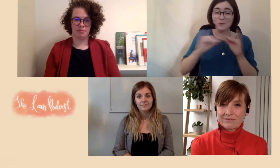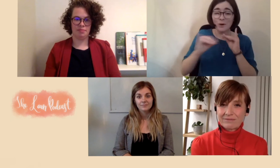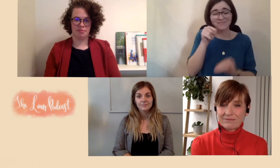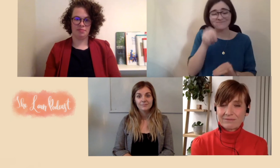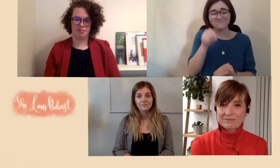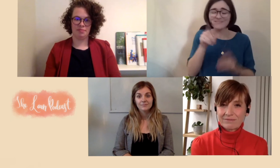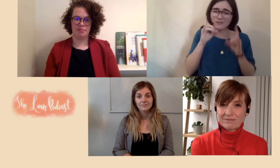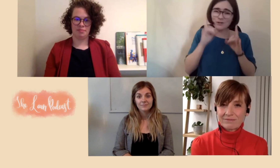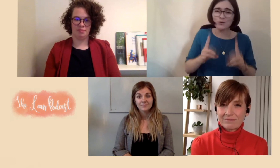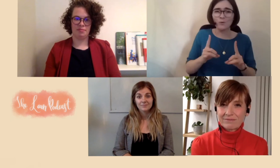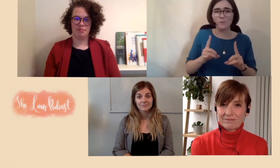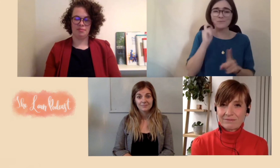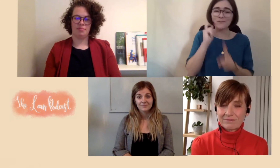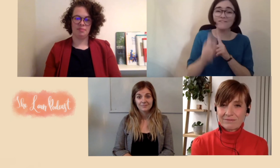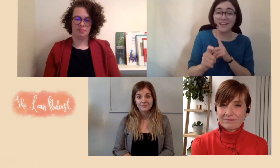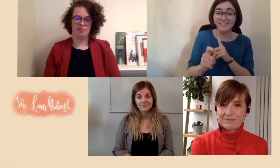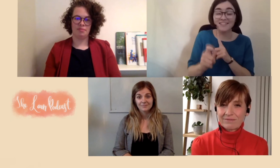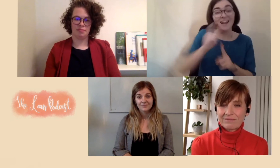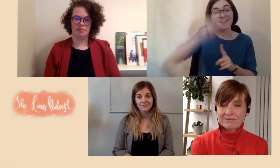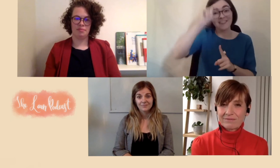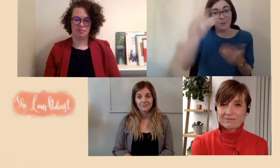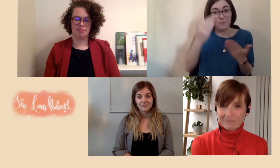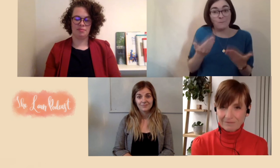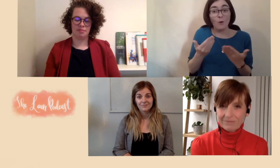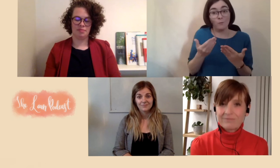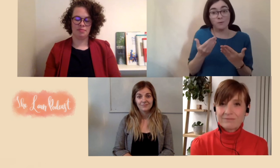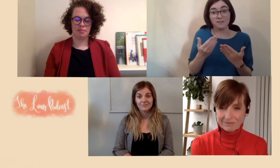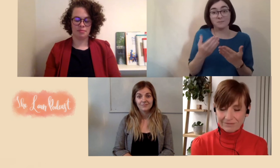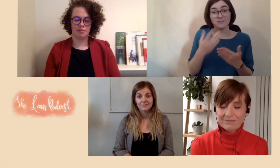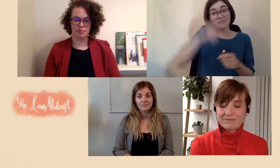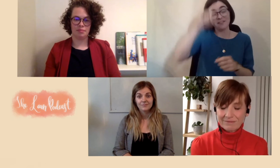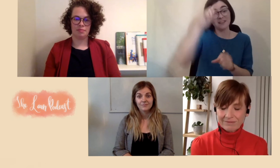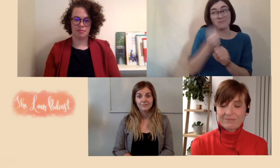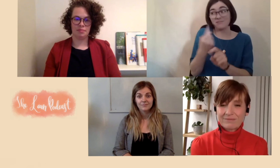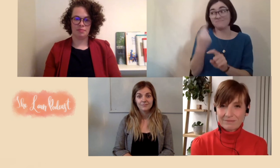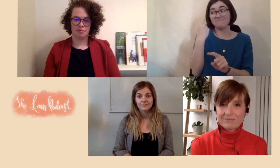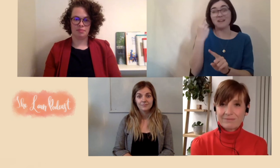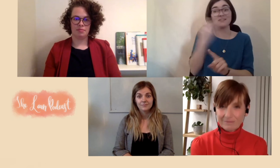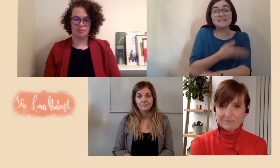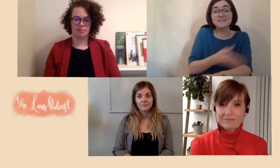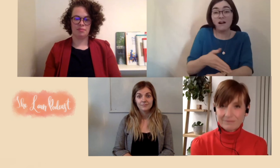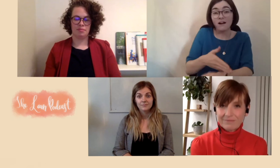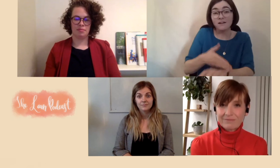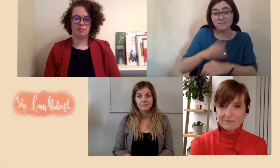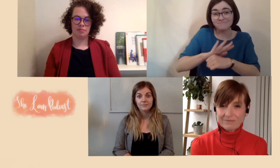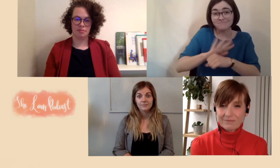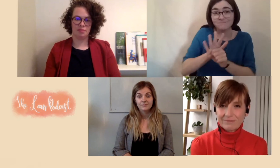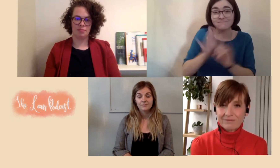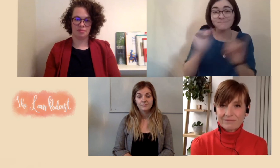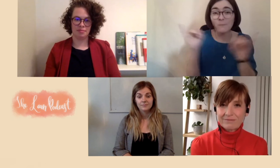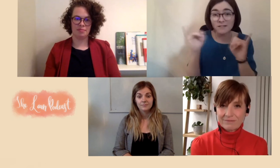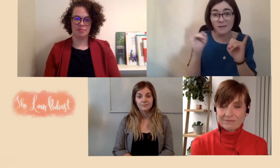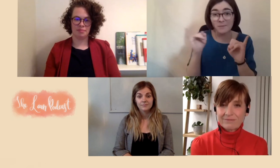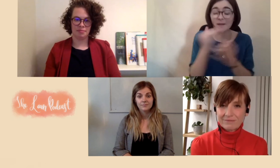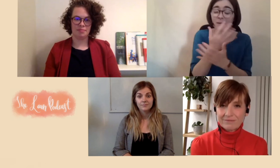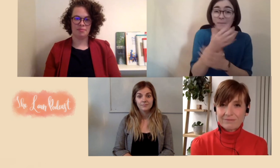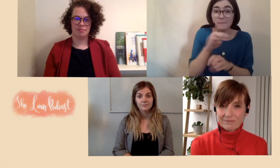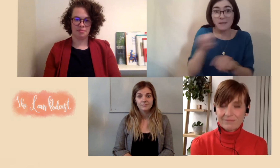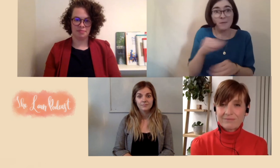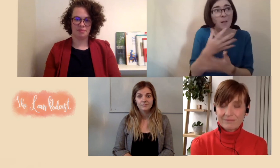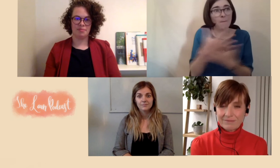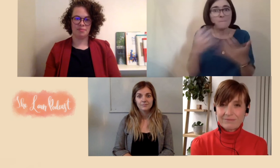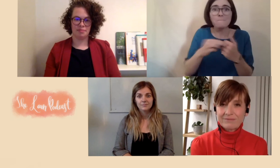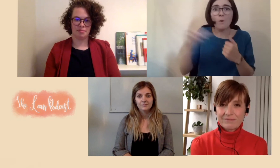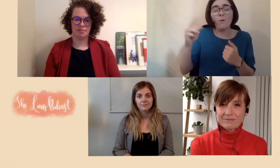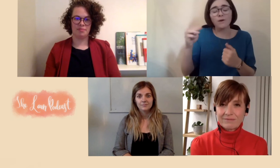understanding. So when there were technology things, because I've also had technology disasters, and I truly have wanted to close